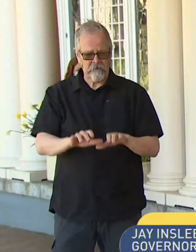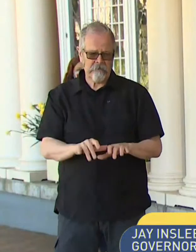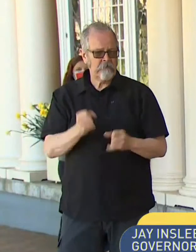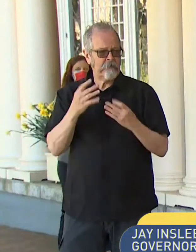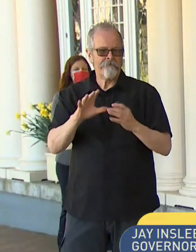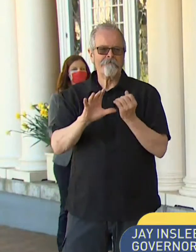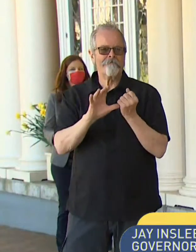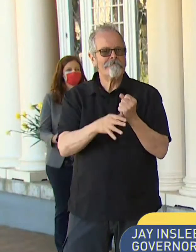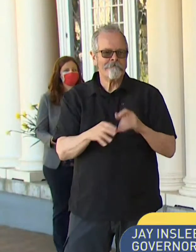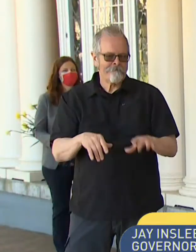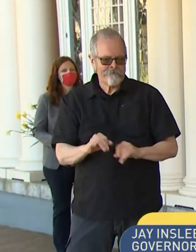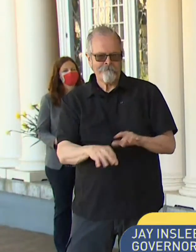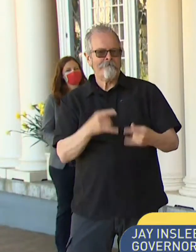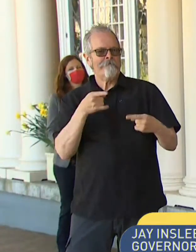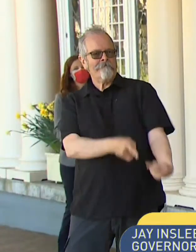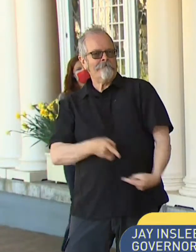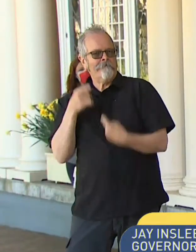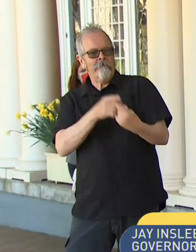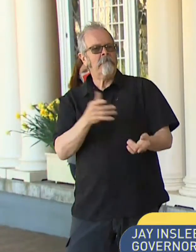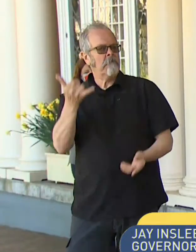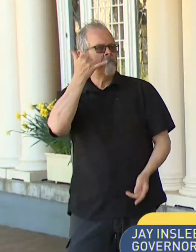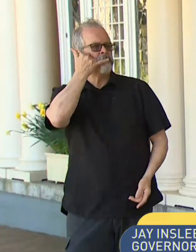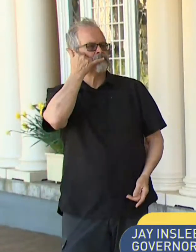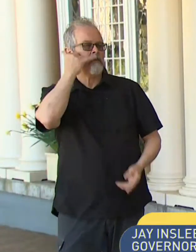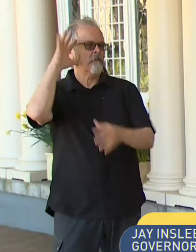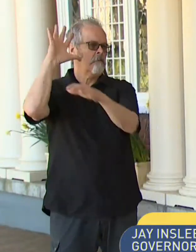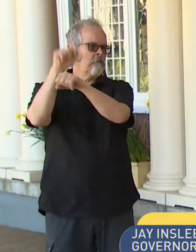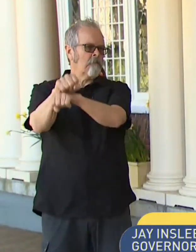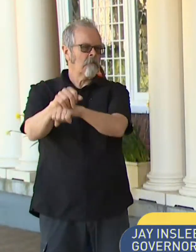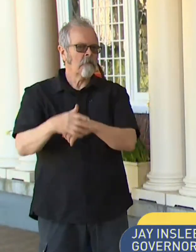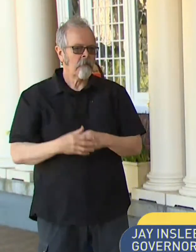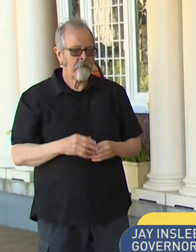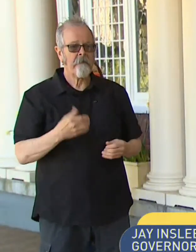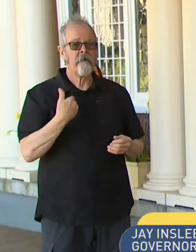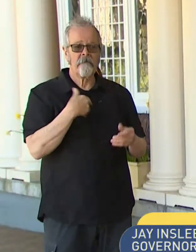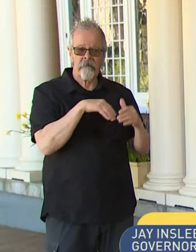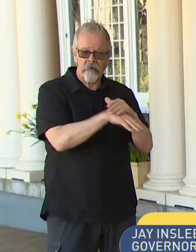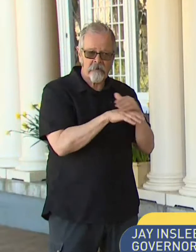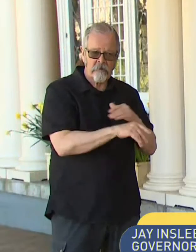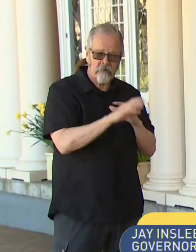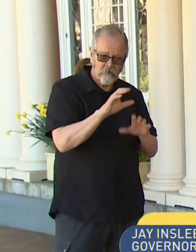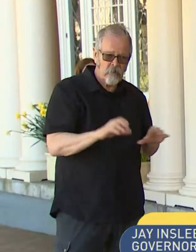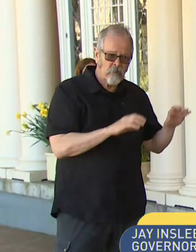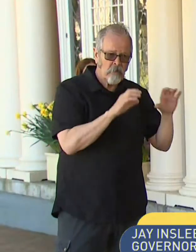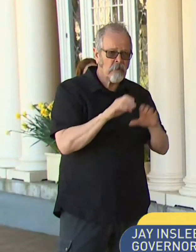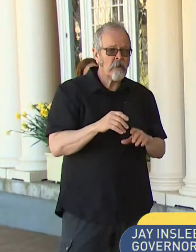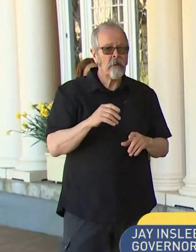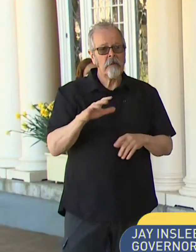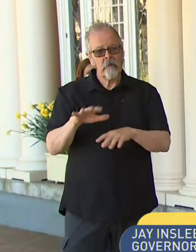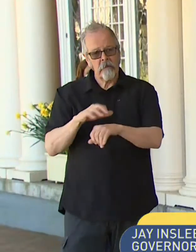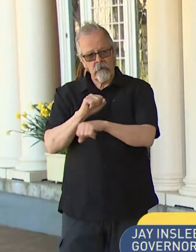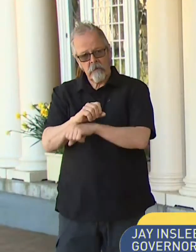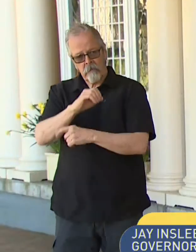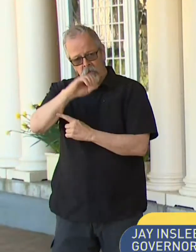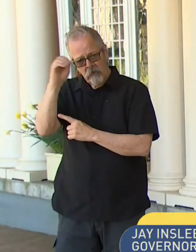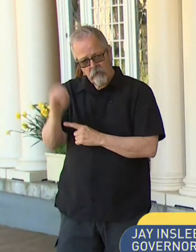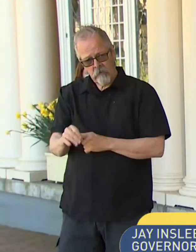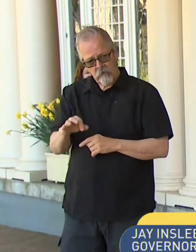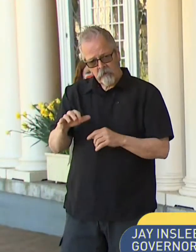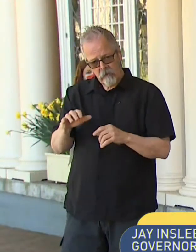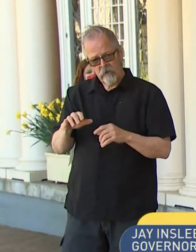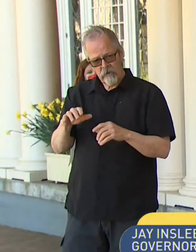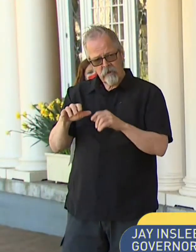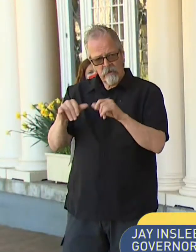make an appointment, if you don't have access to a computer, we are reserving a percentage of these slots for people to use